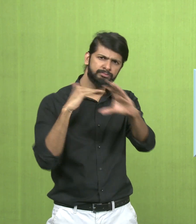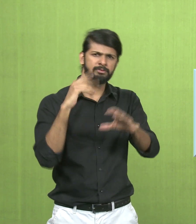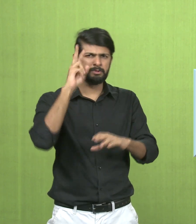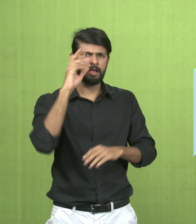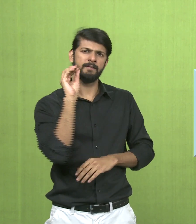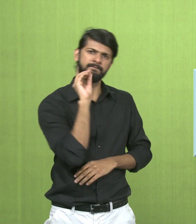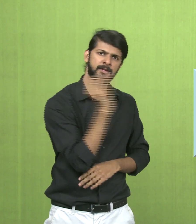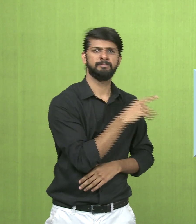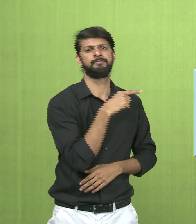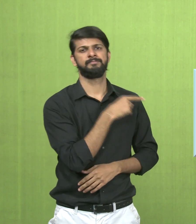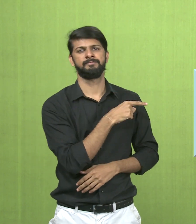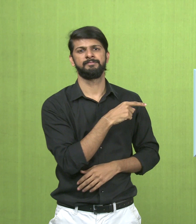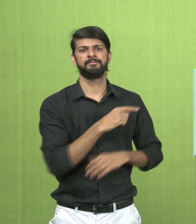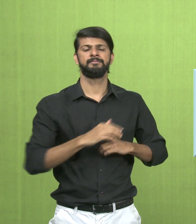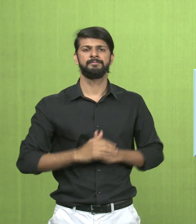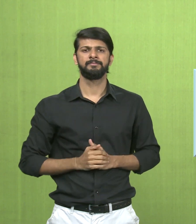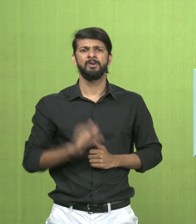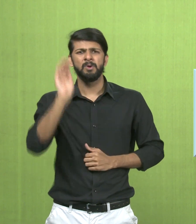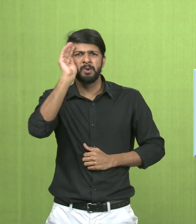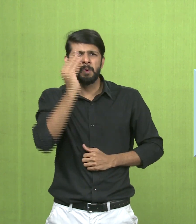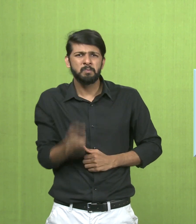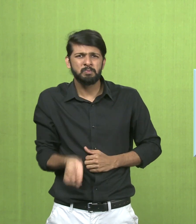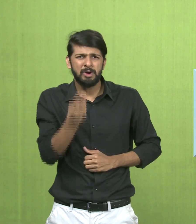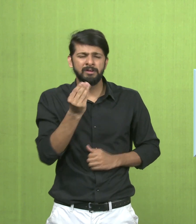For more information, you may visit our website